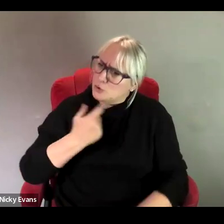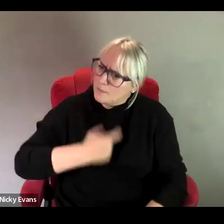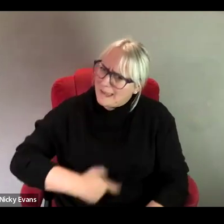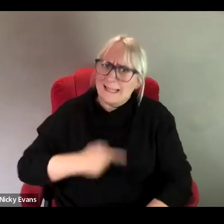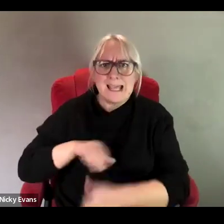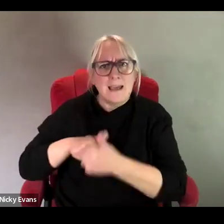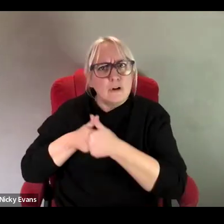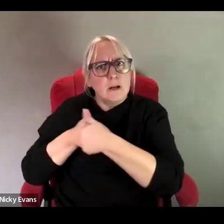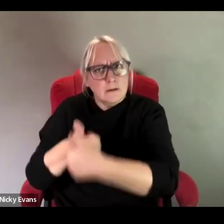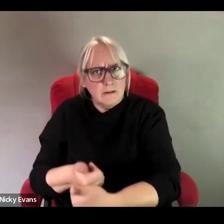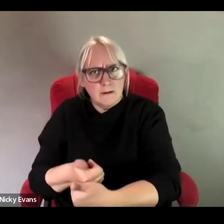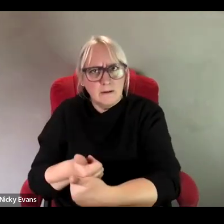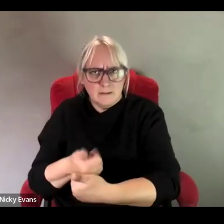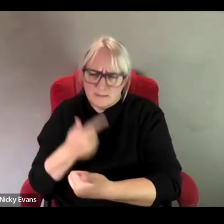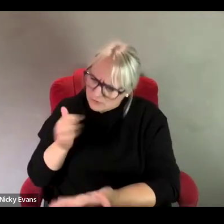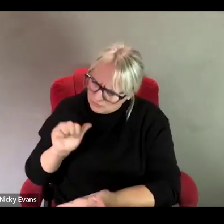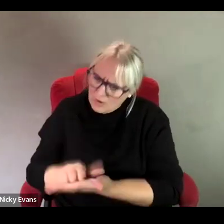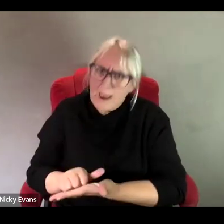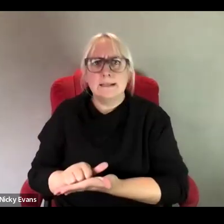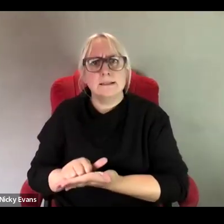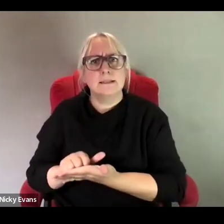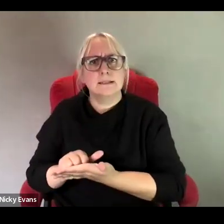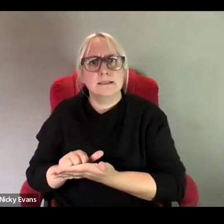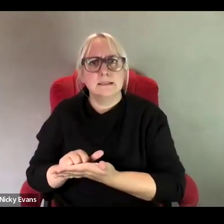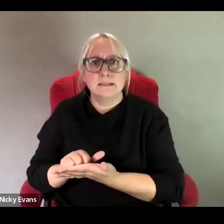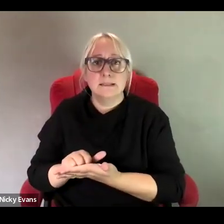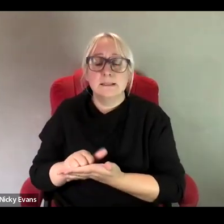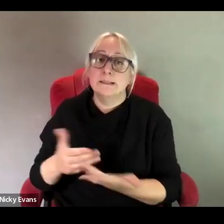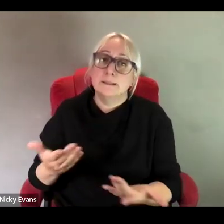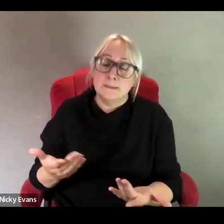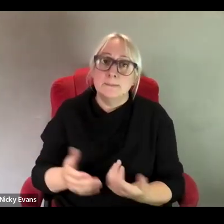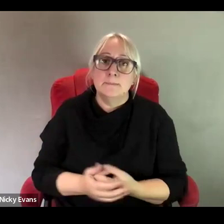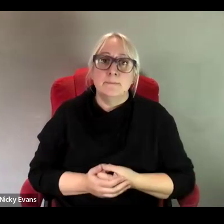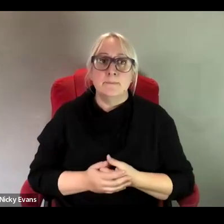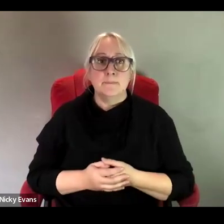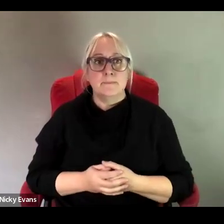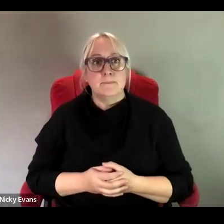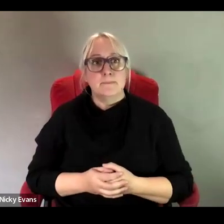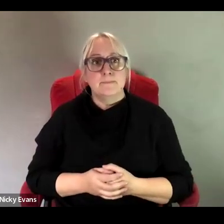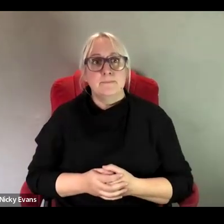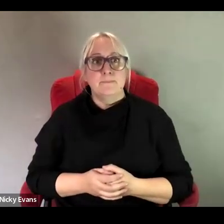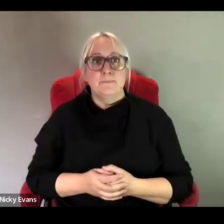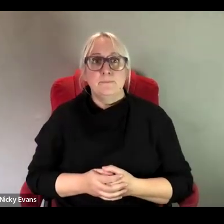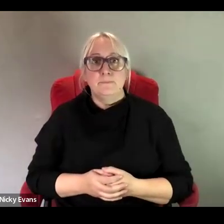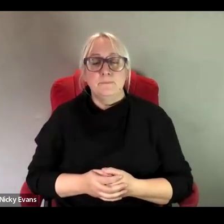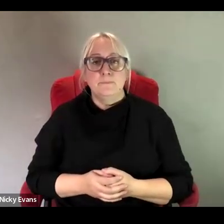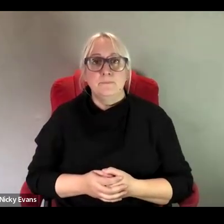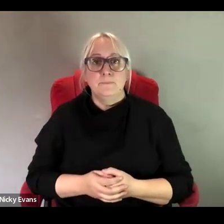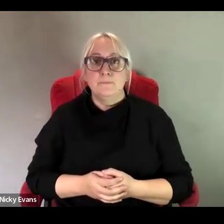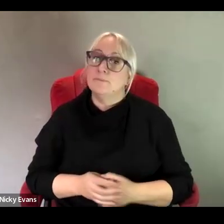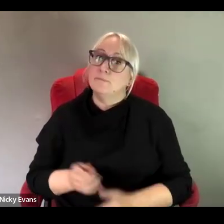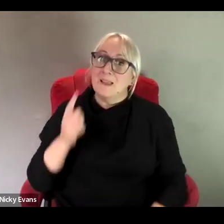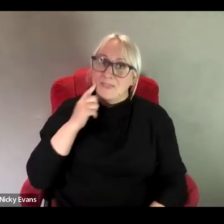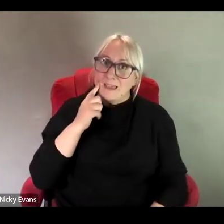humanitarian position to hold. And I think that there are ways that we